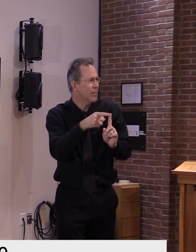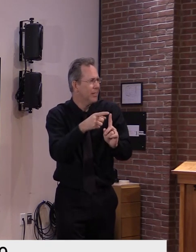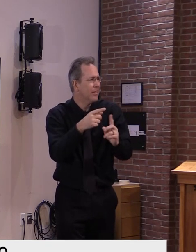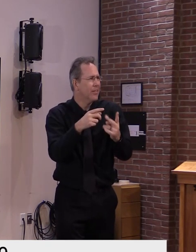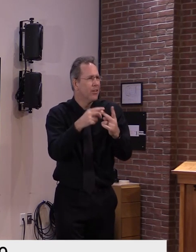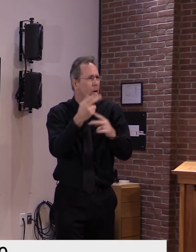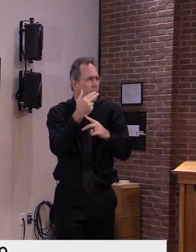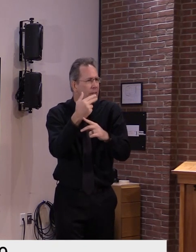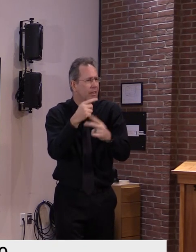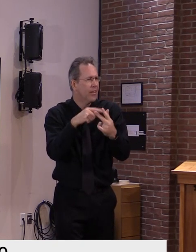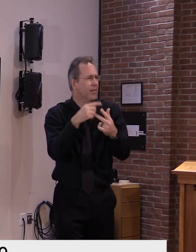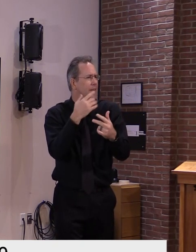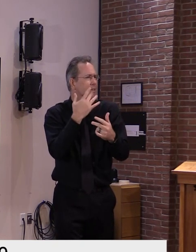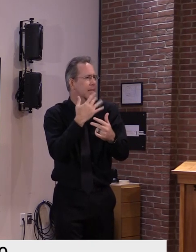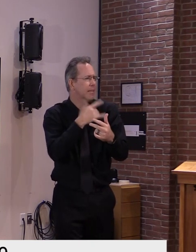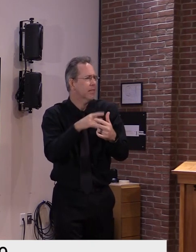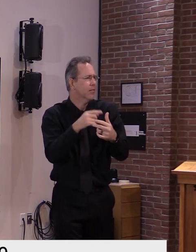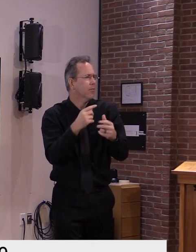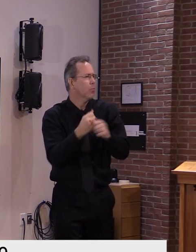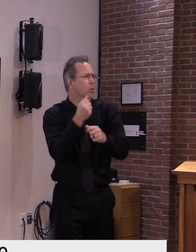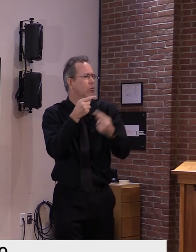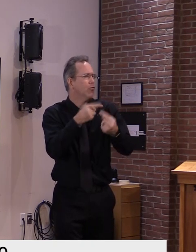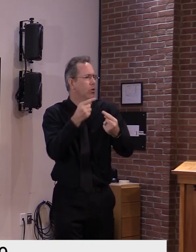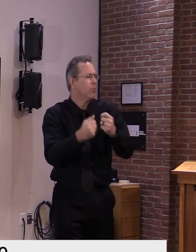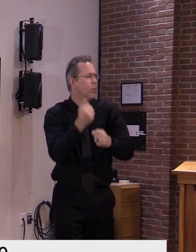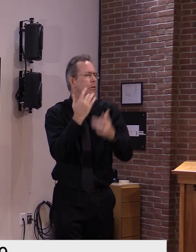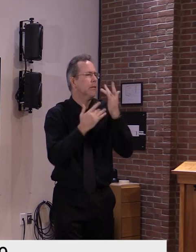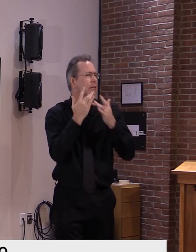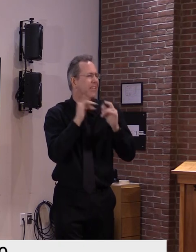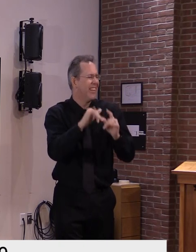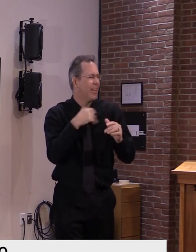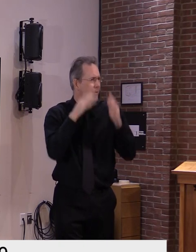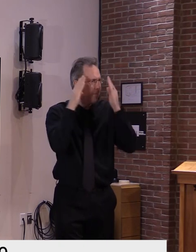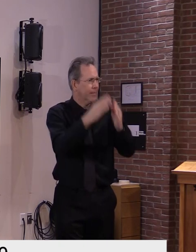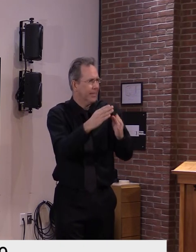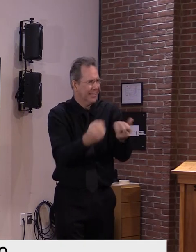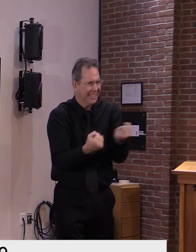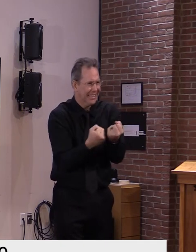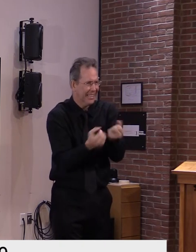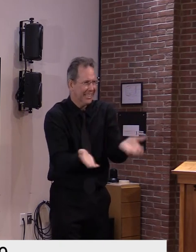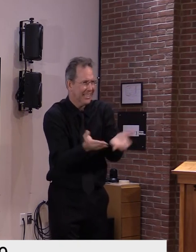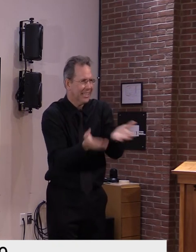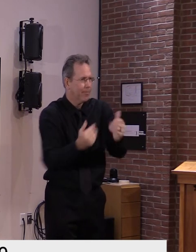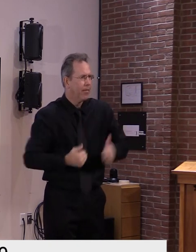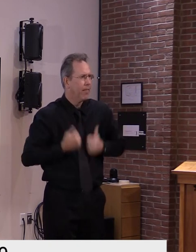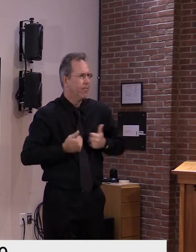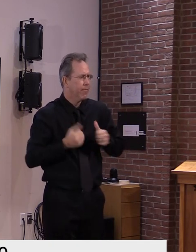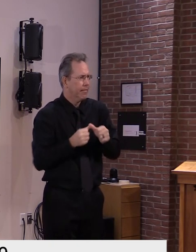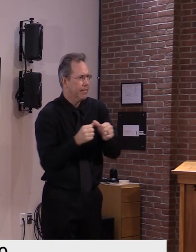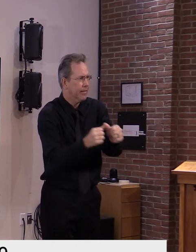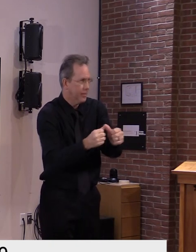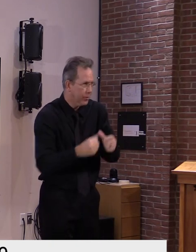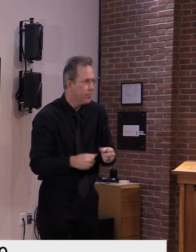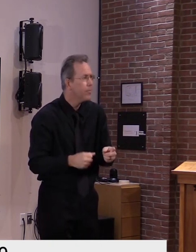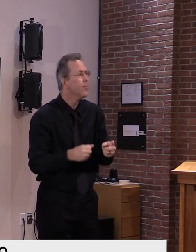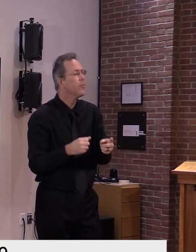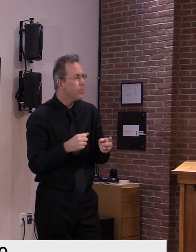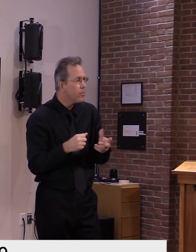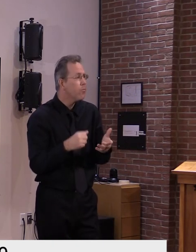fairly confident there will be, if not in the next couple of weeks, certainly in January or